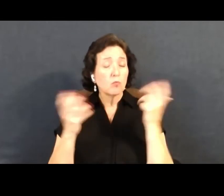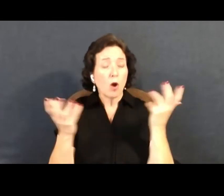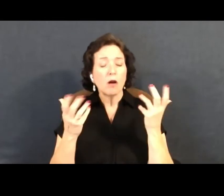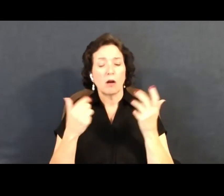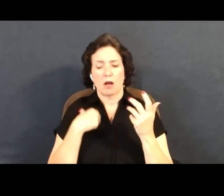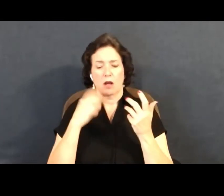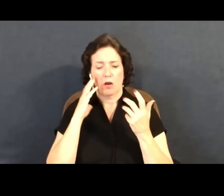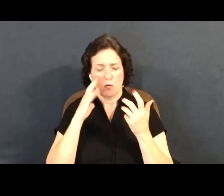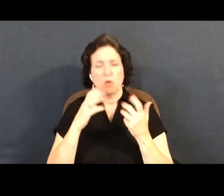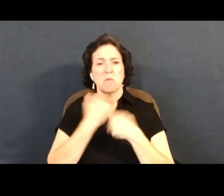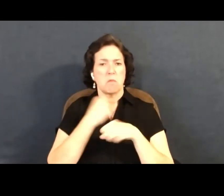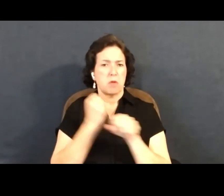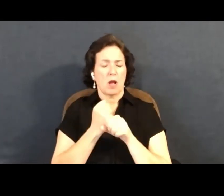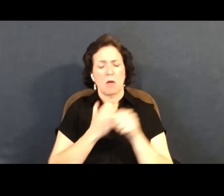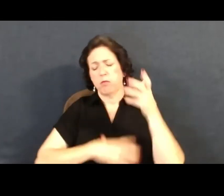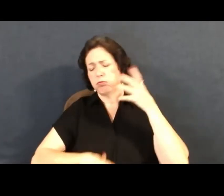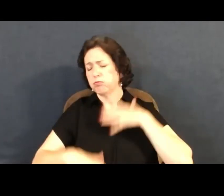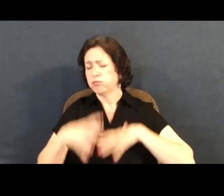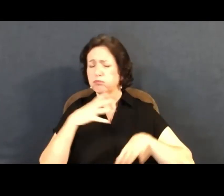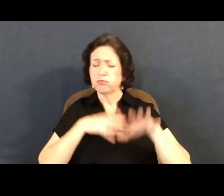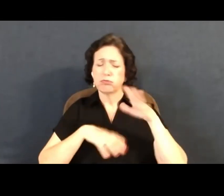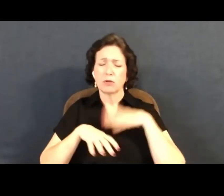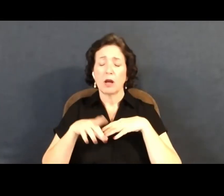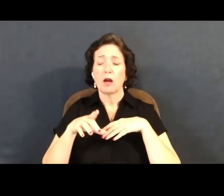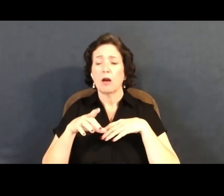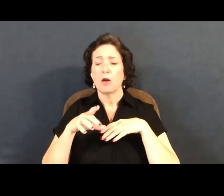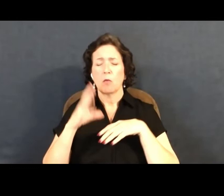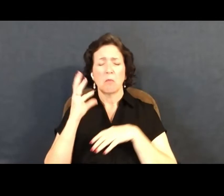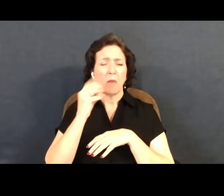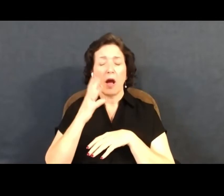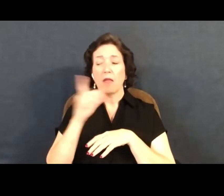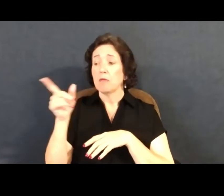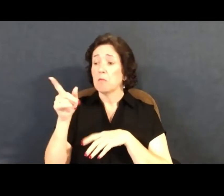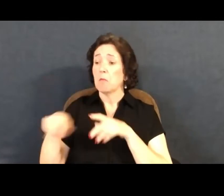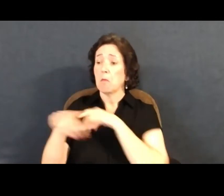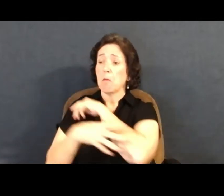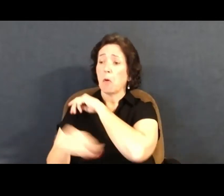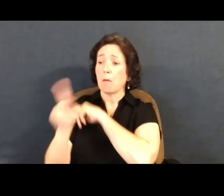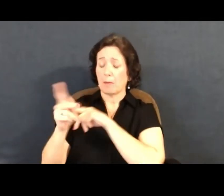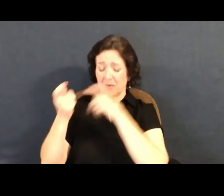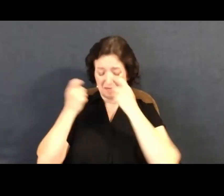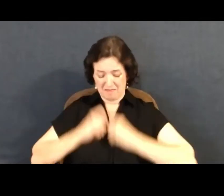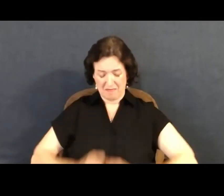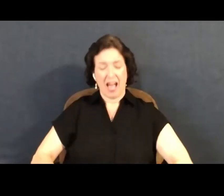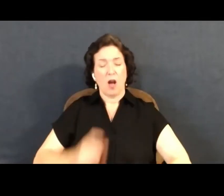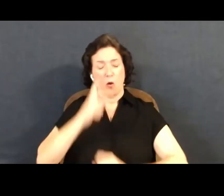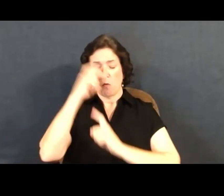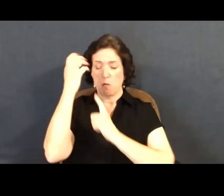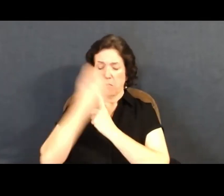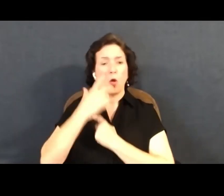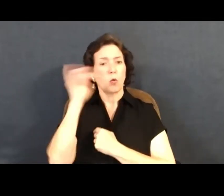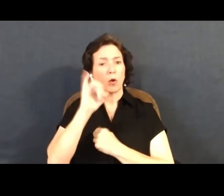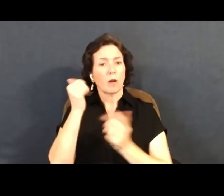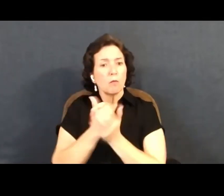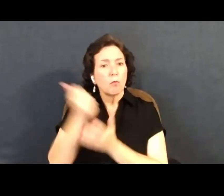make garments that would make poor people look rich. There would be a market